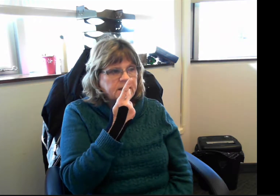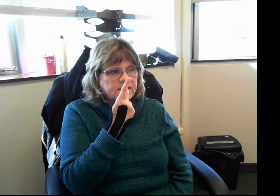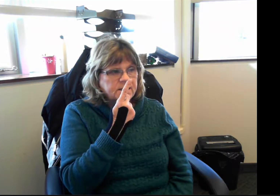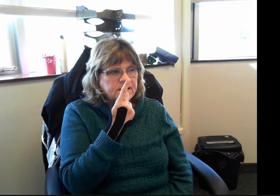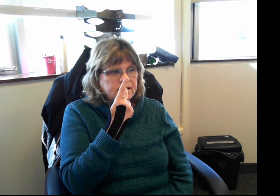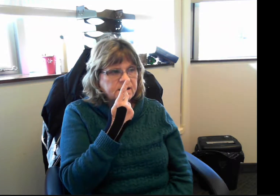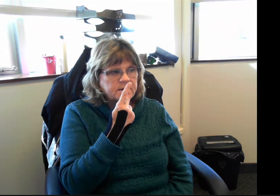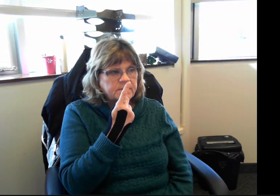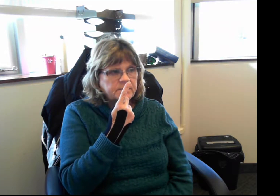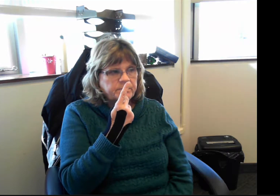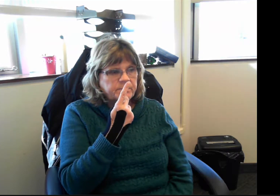pink,